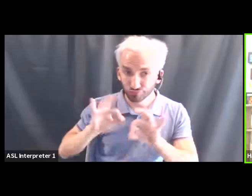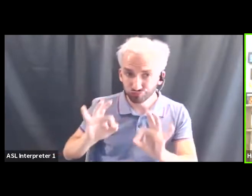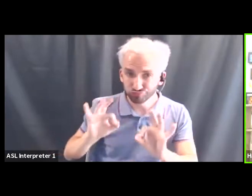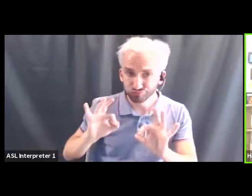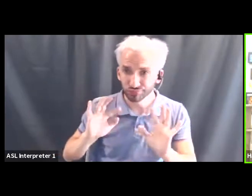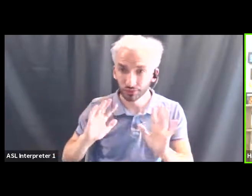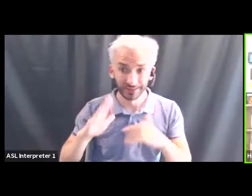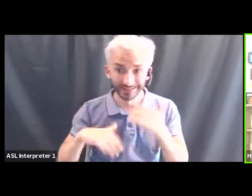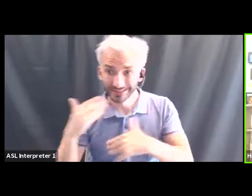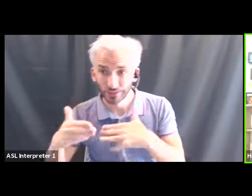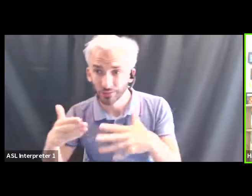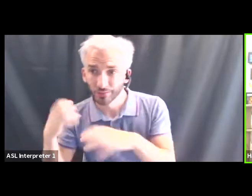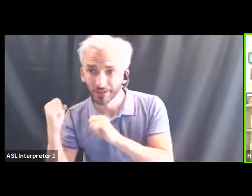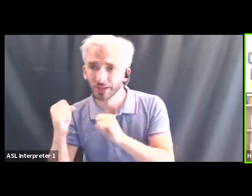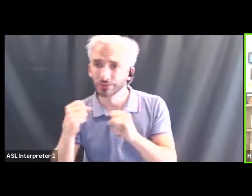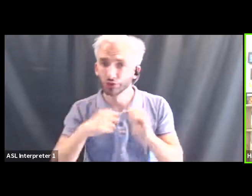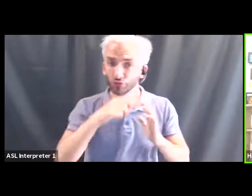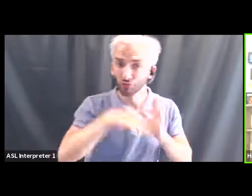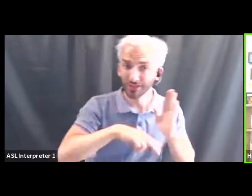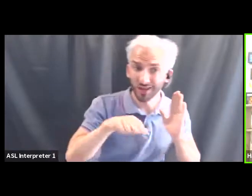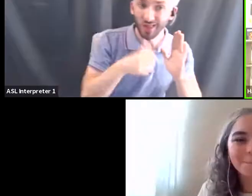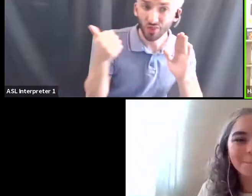Should I read another one or?